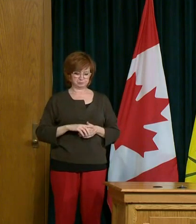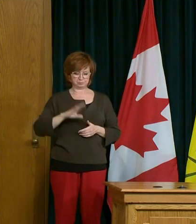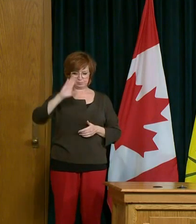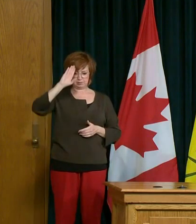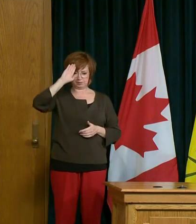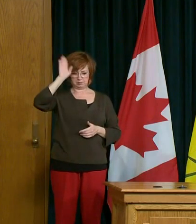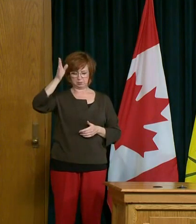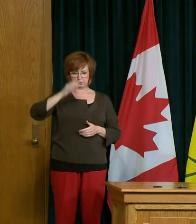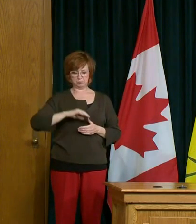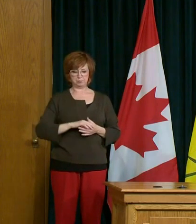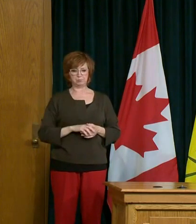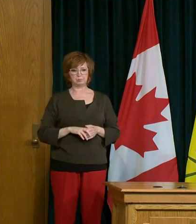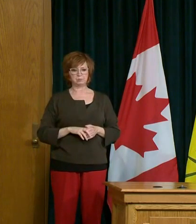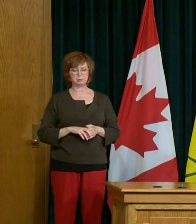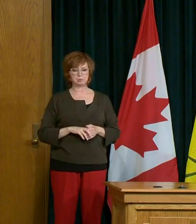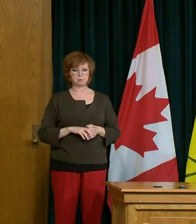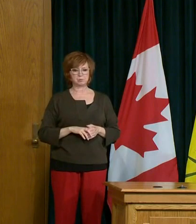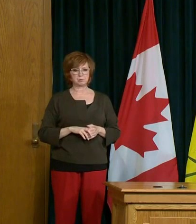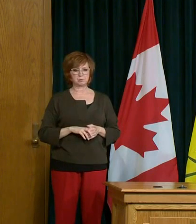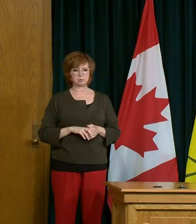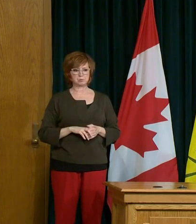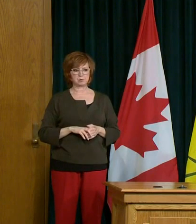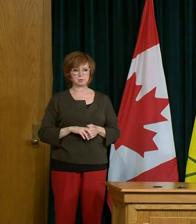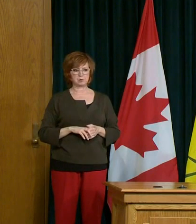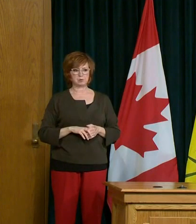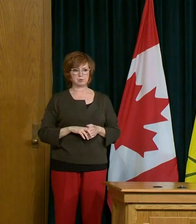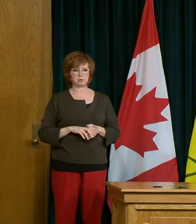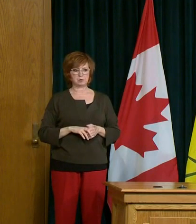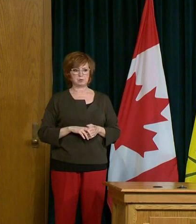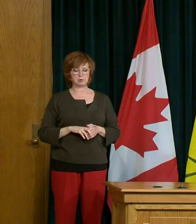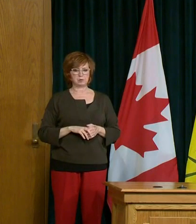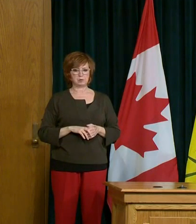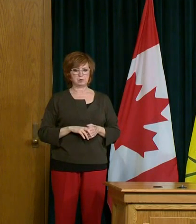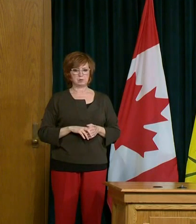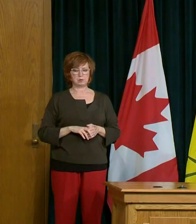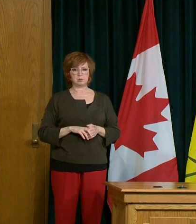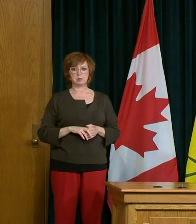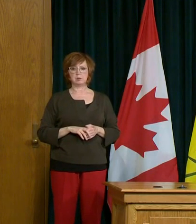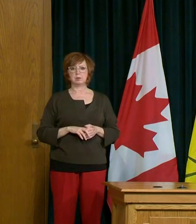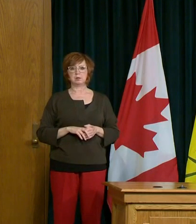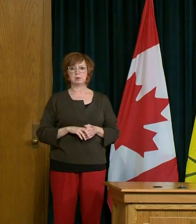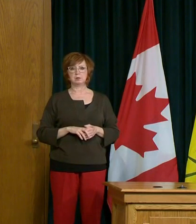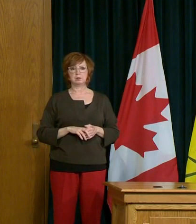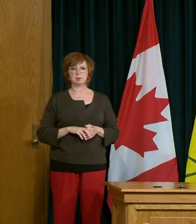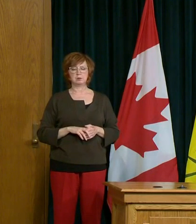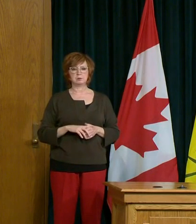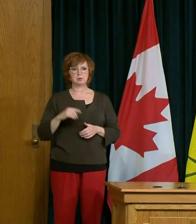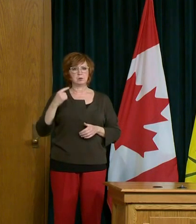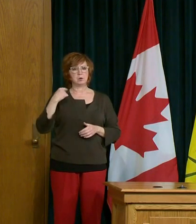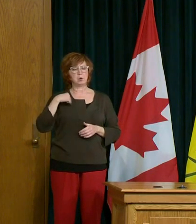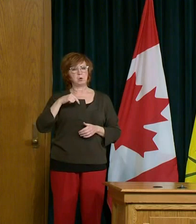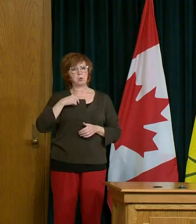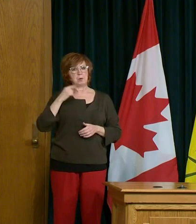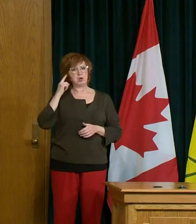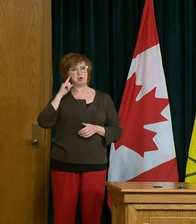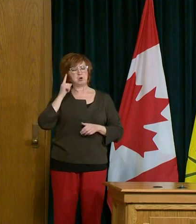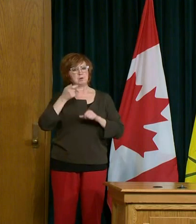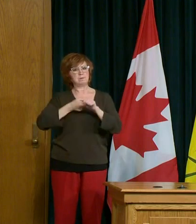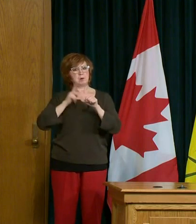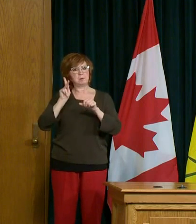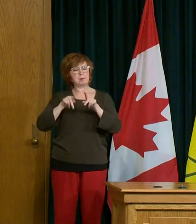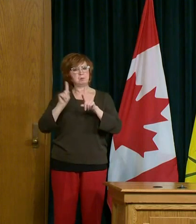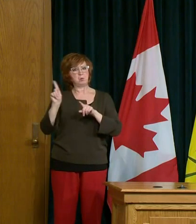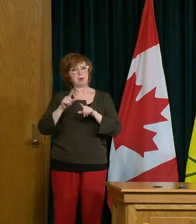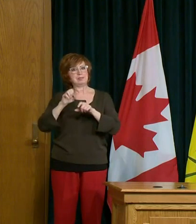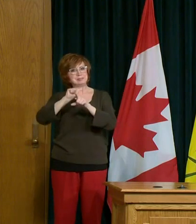Hi, thank you. We've started hearing from people in Saskatoon who are sick with COVID-19 symptoms, and we're told by the health authority that